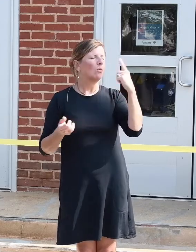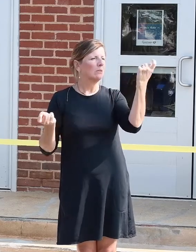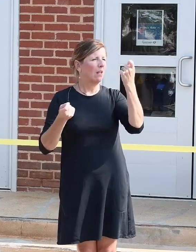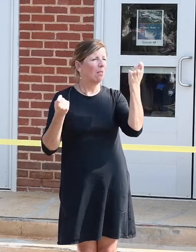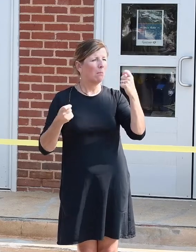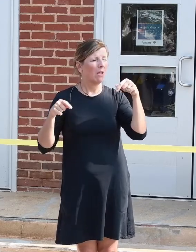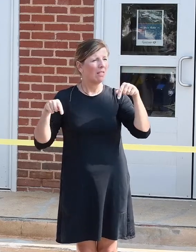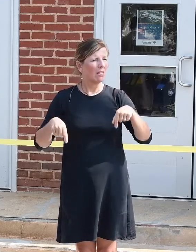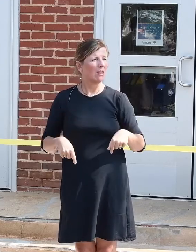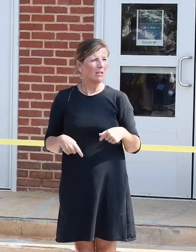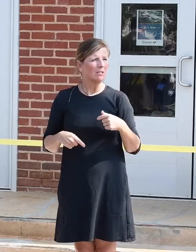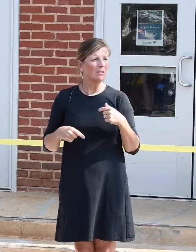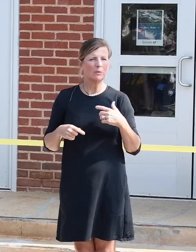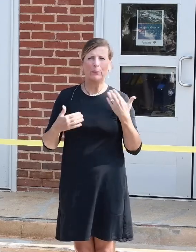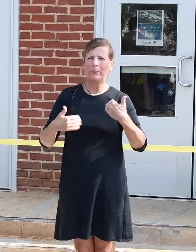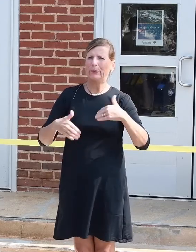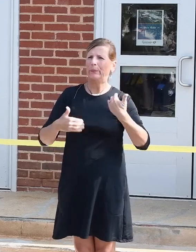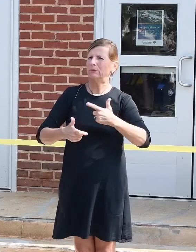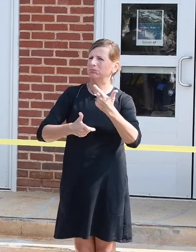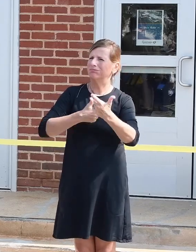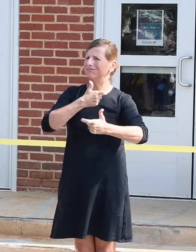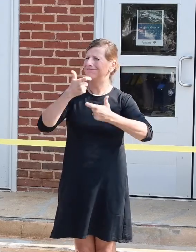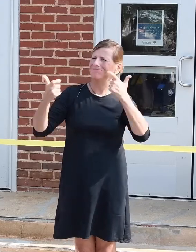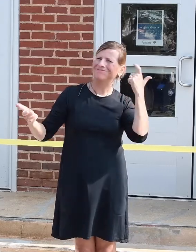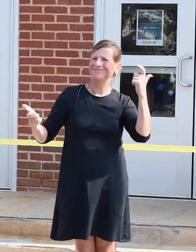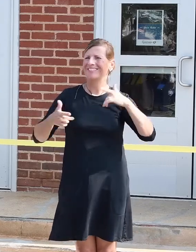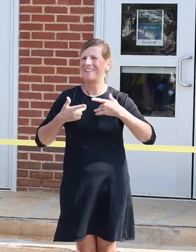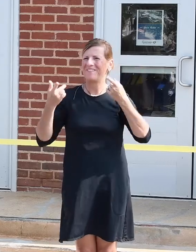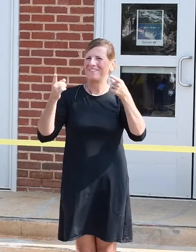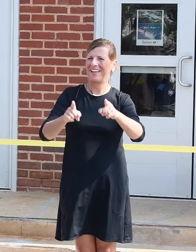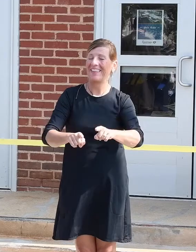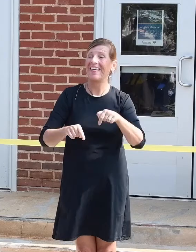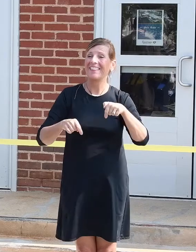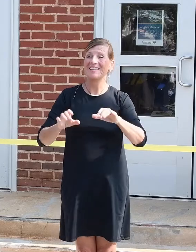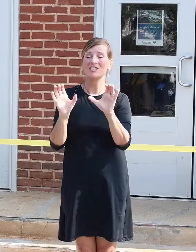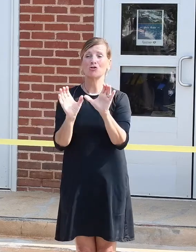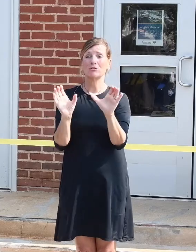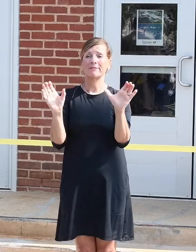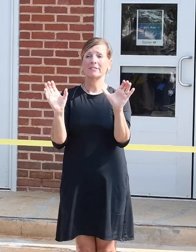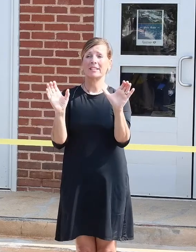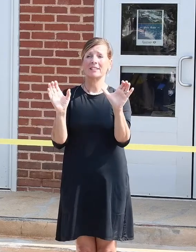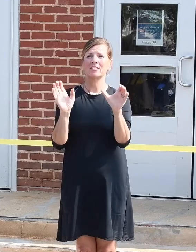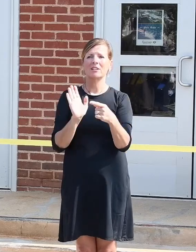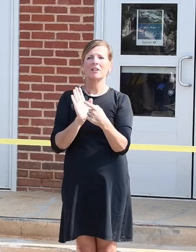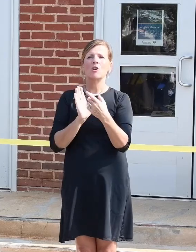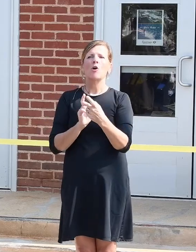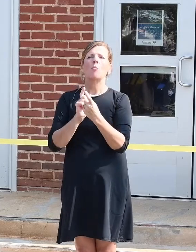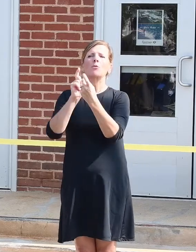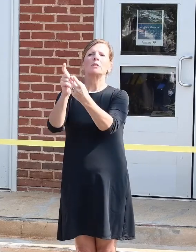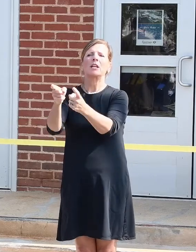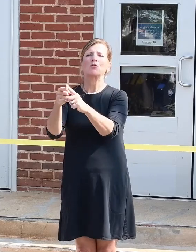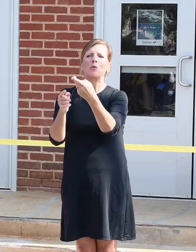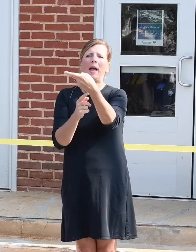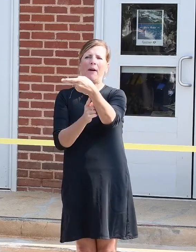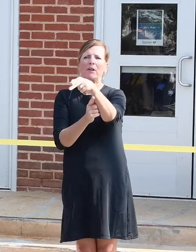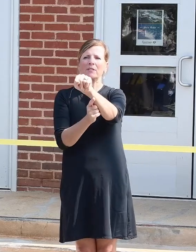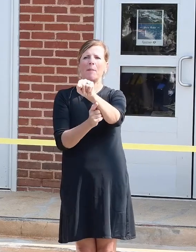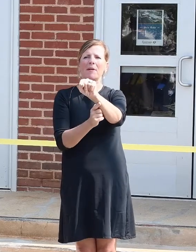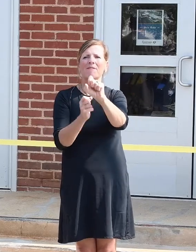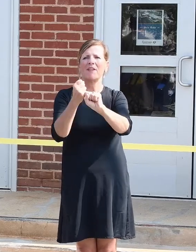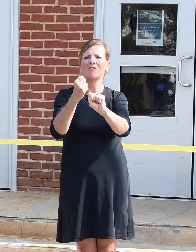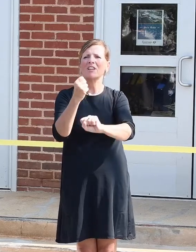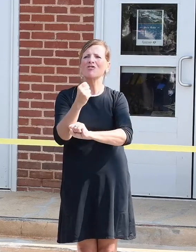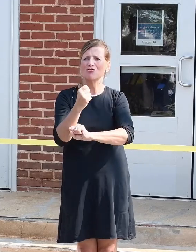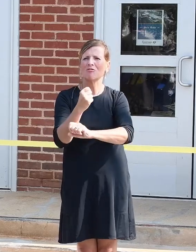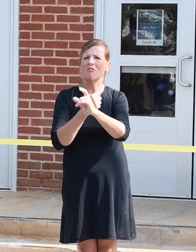this momentous occasion. This is a certificate presented to the Harriet Tubman Foundation of Howard